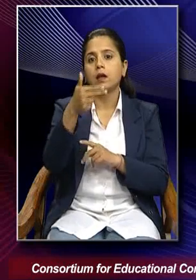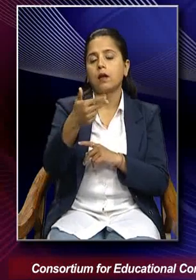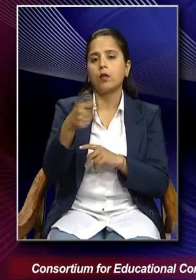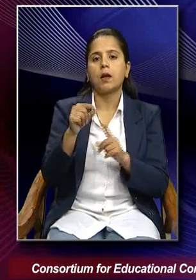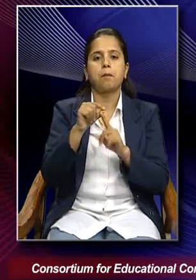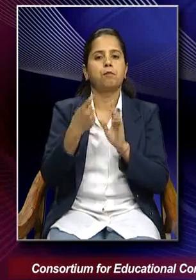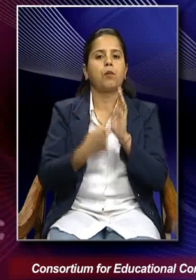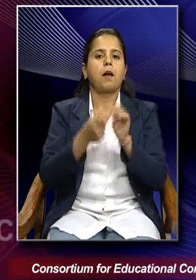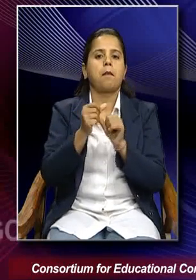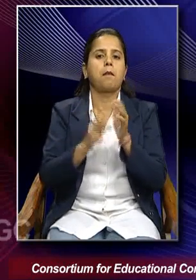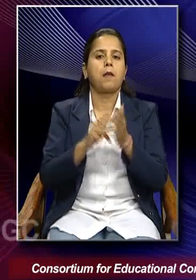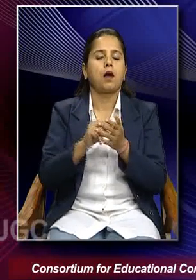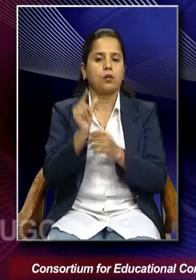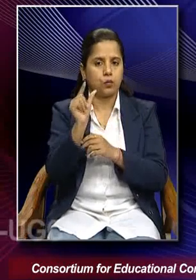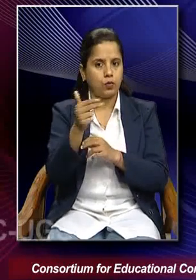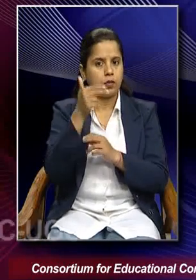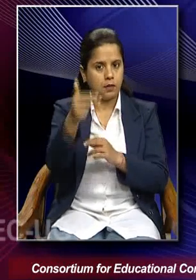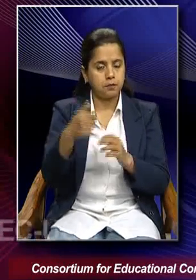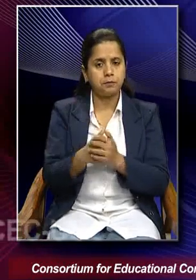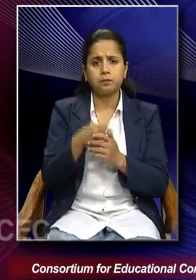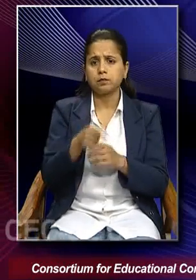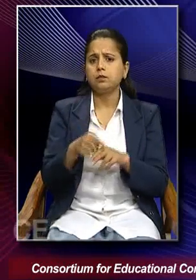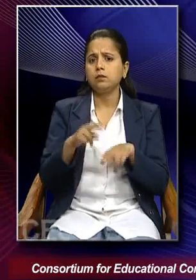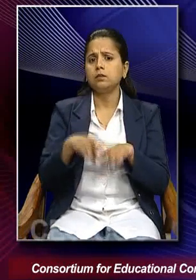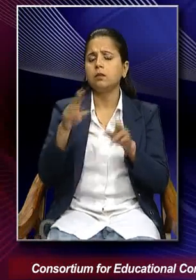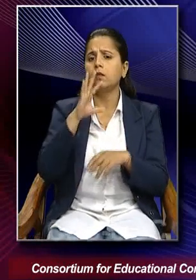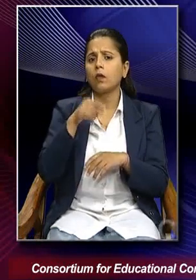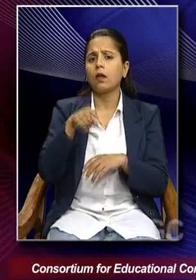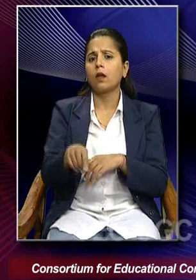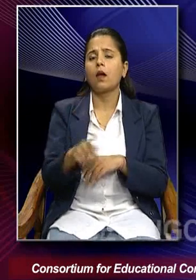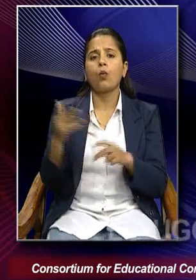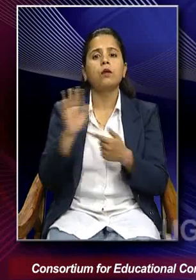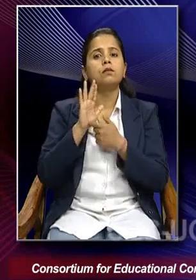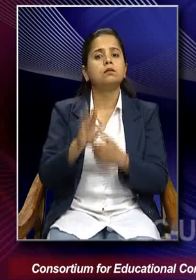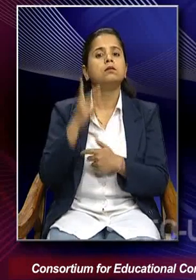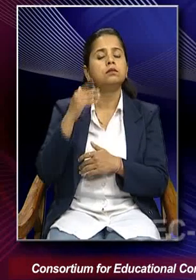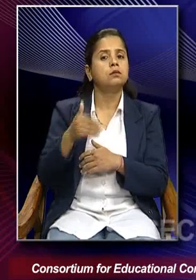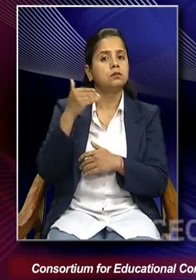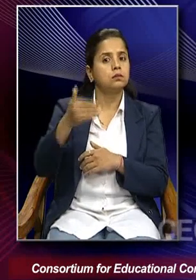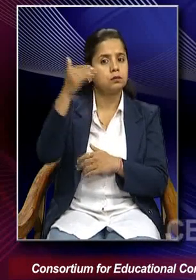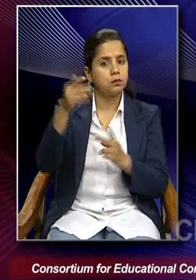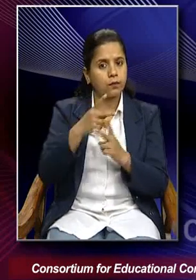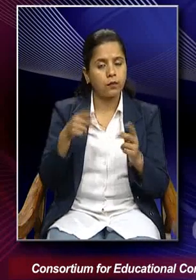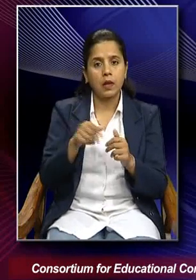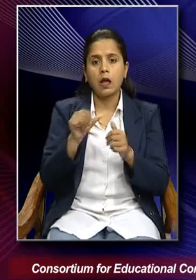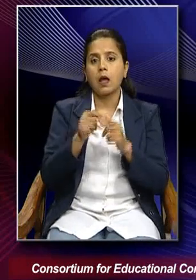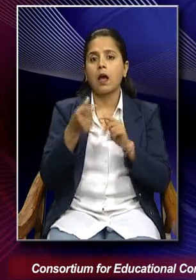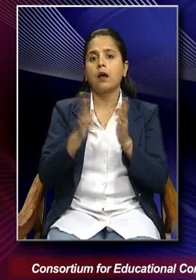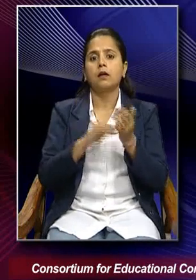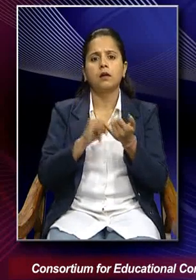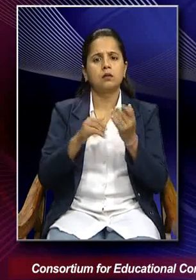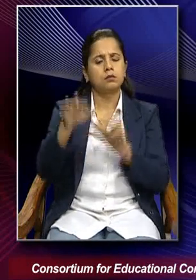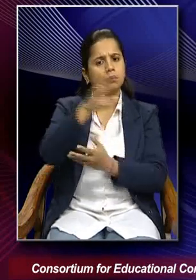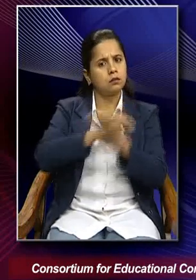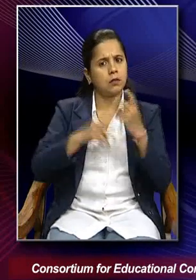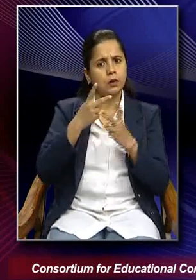Pramanus, as the ultimate constituents of the reality. The atoms combine in